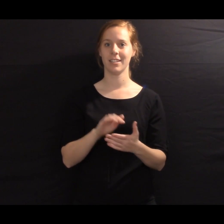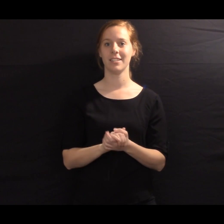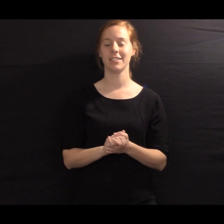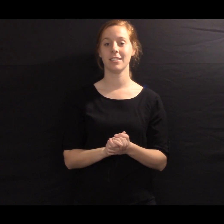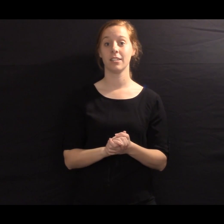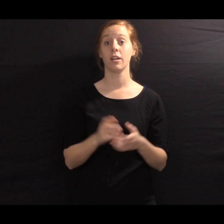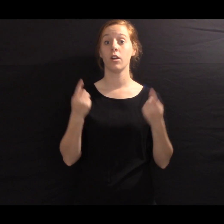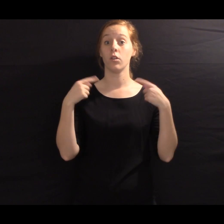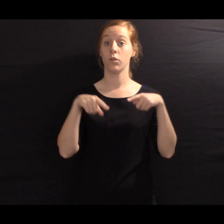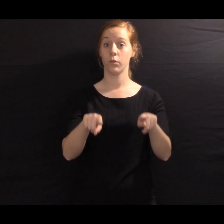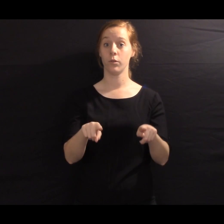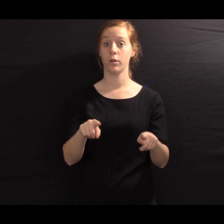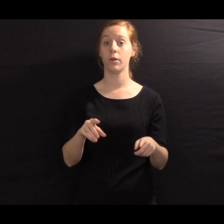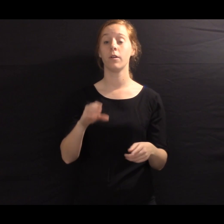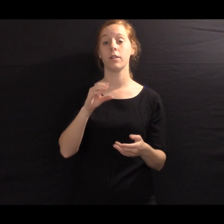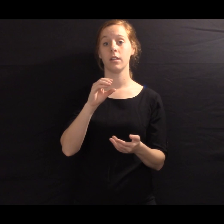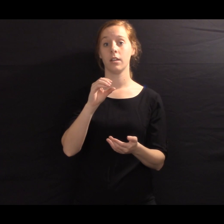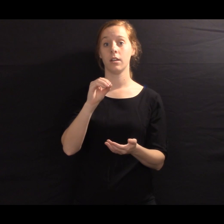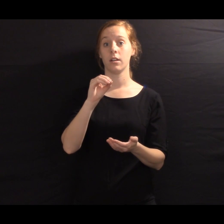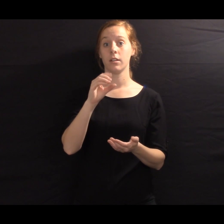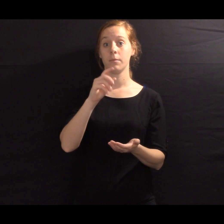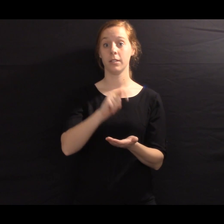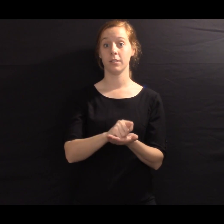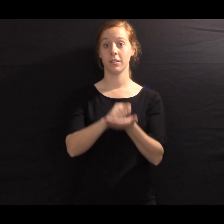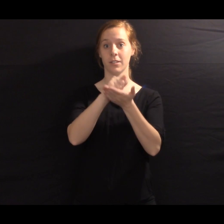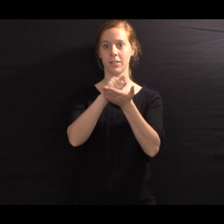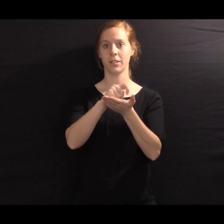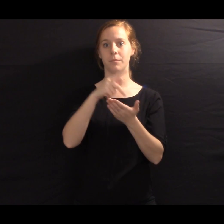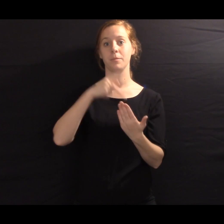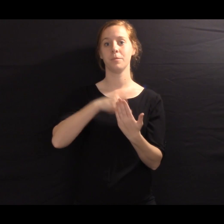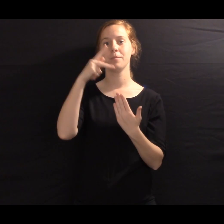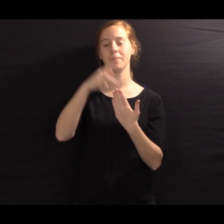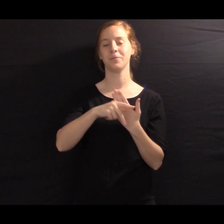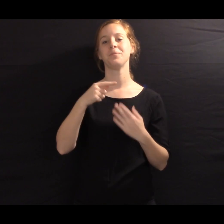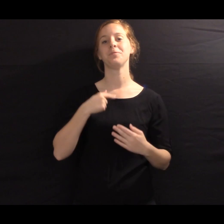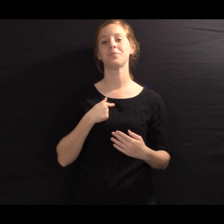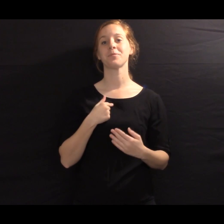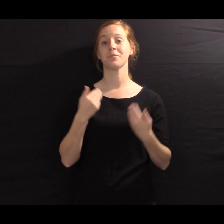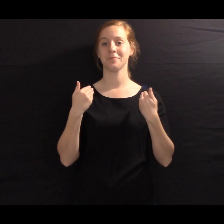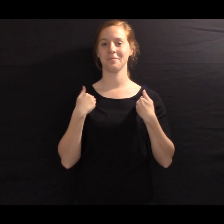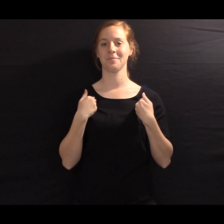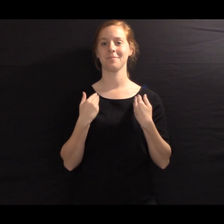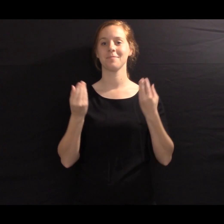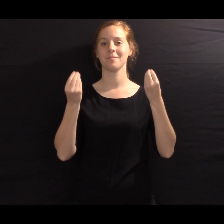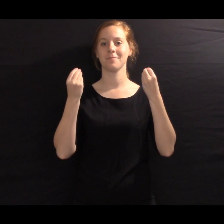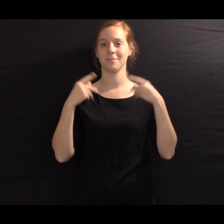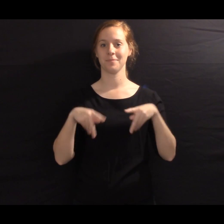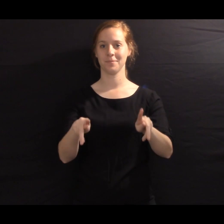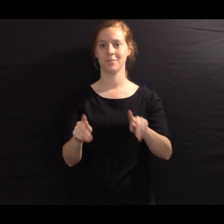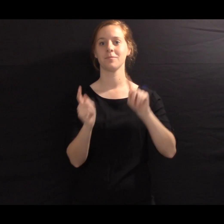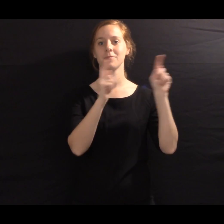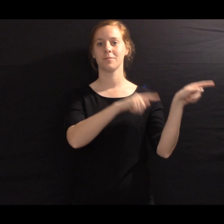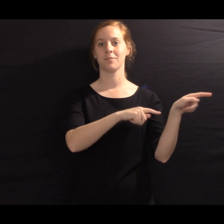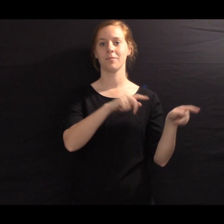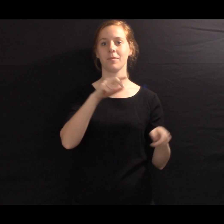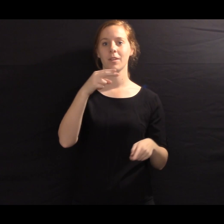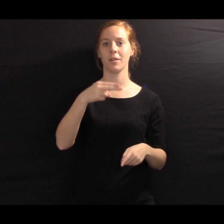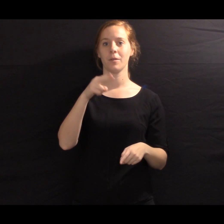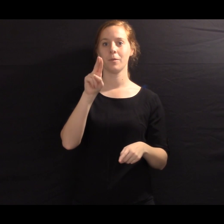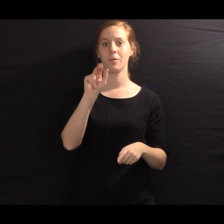studies. Through the occupational therapy program, I have been given the opportunity to go to